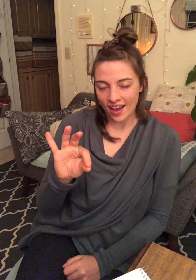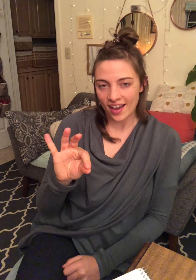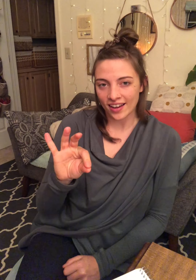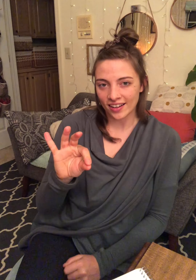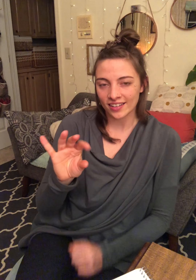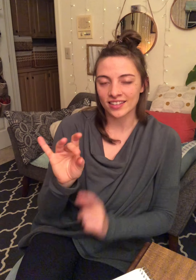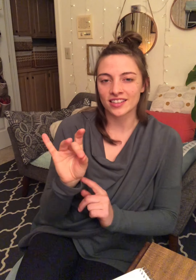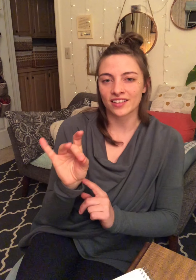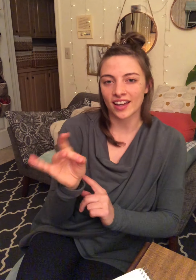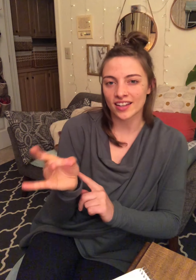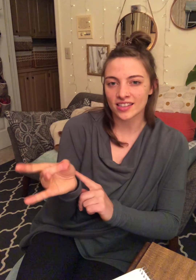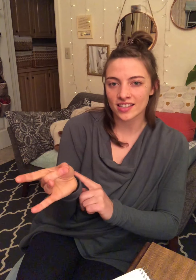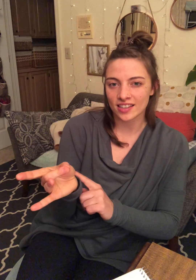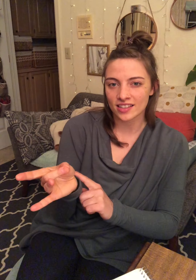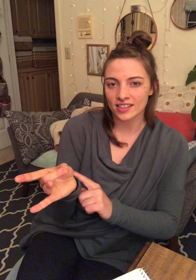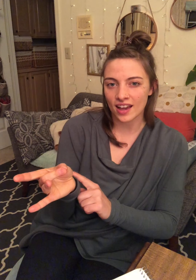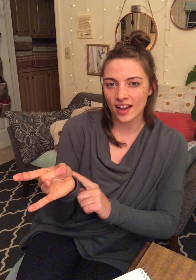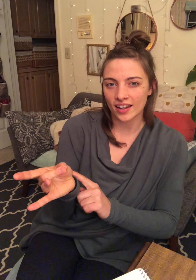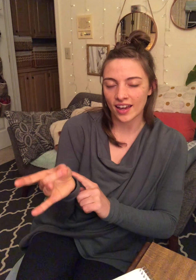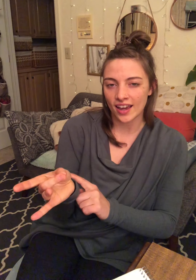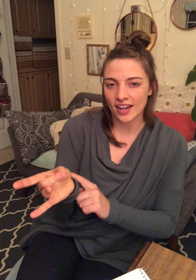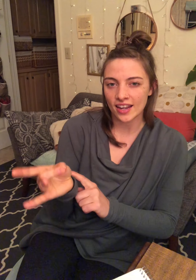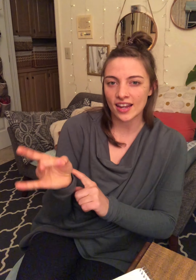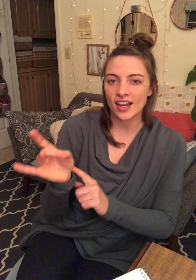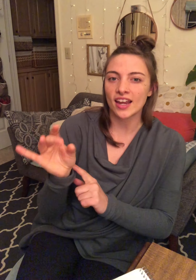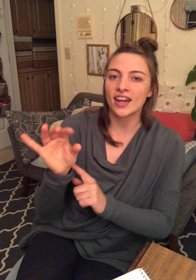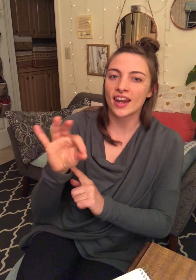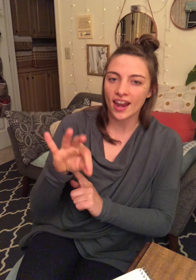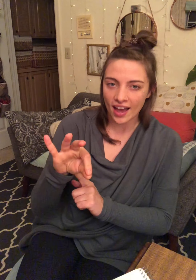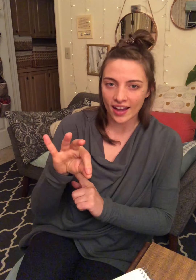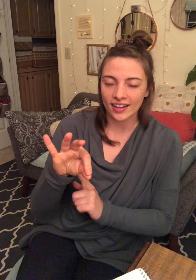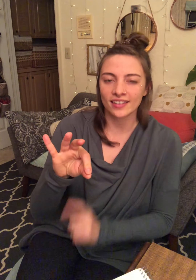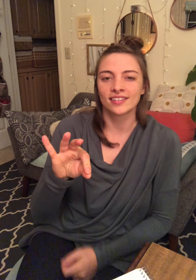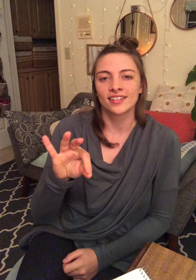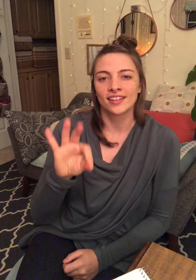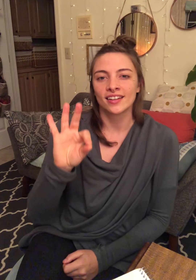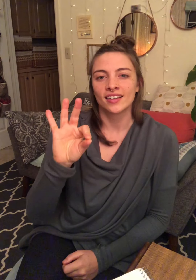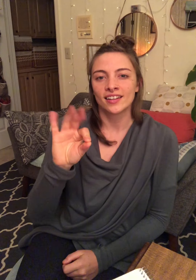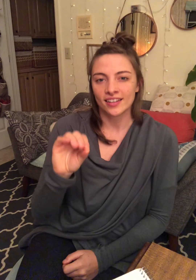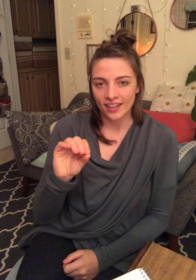89, so again it's to the side, 89, 90,